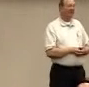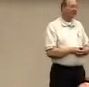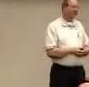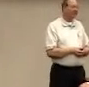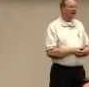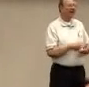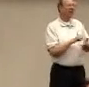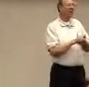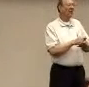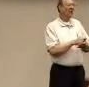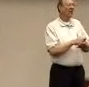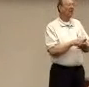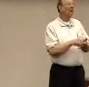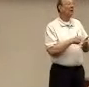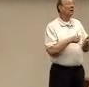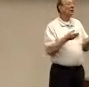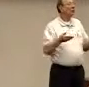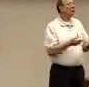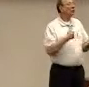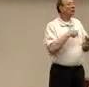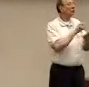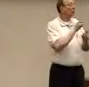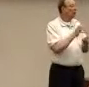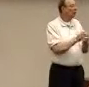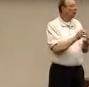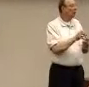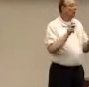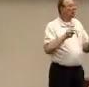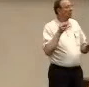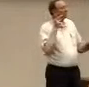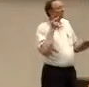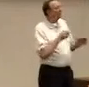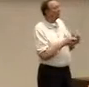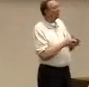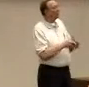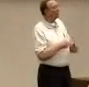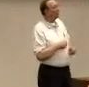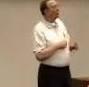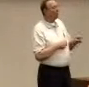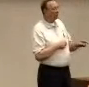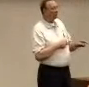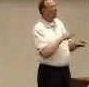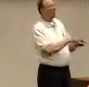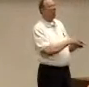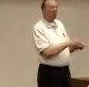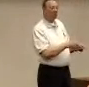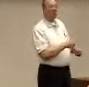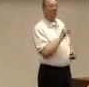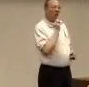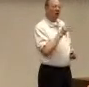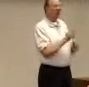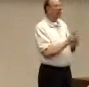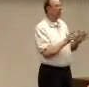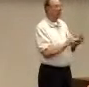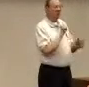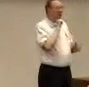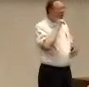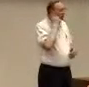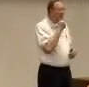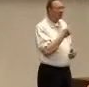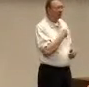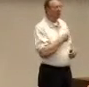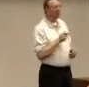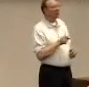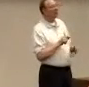So that was a nightmare. But it introduced us to the culture, and people started to recognize who we were because we did things out and about, unashamed